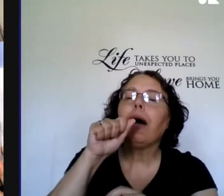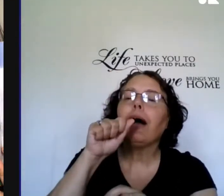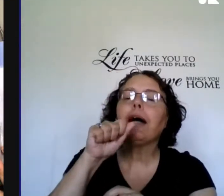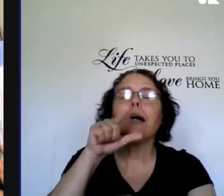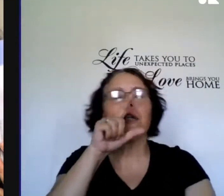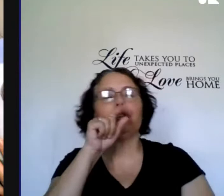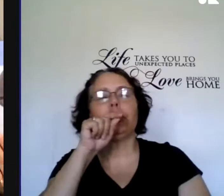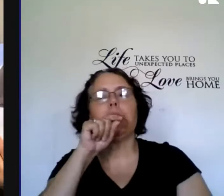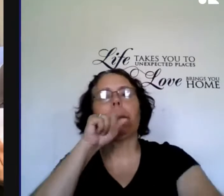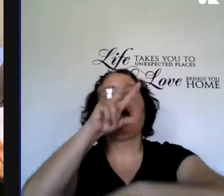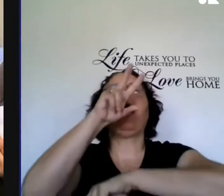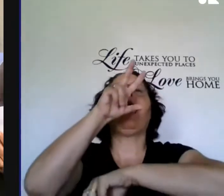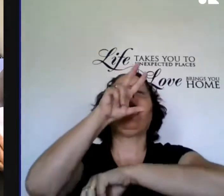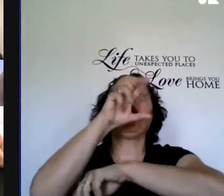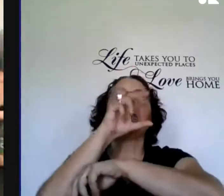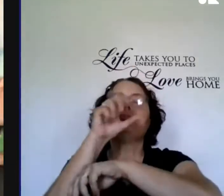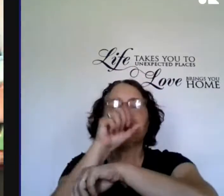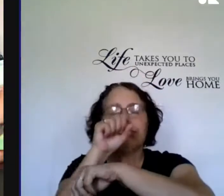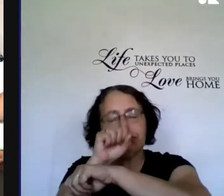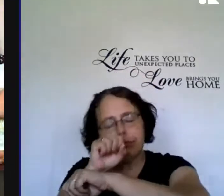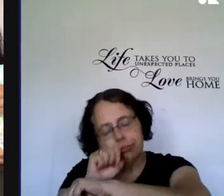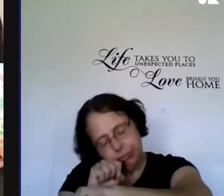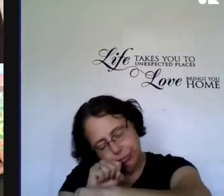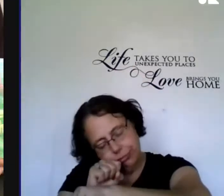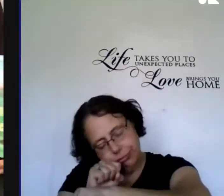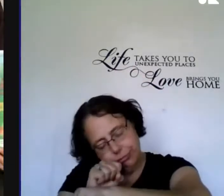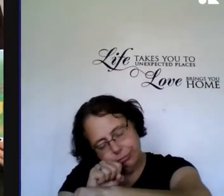asleep. The end.